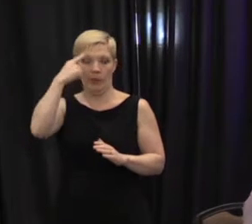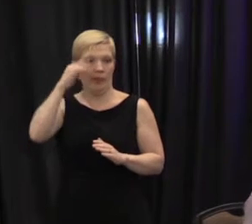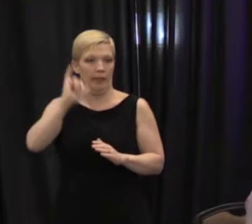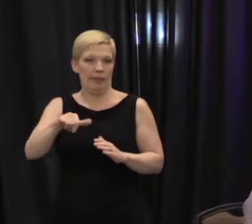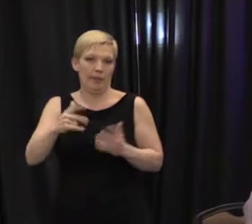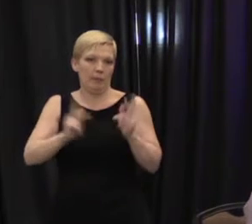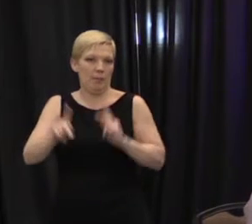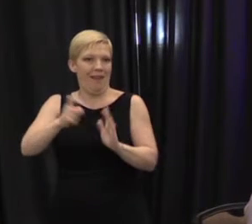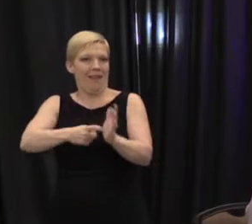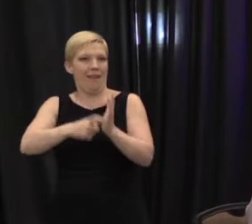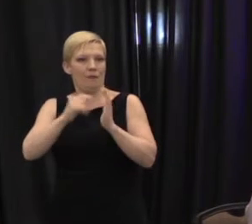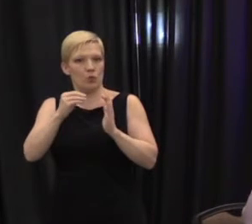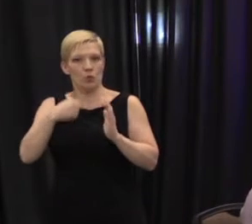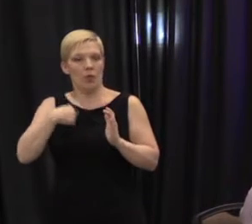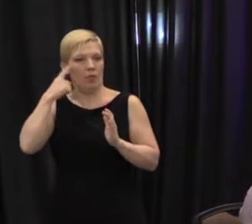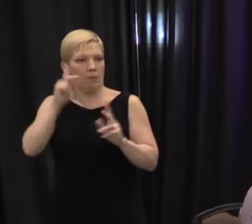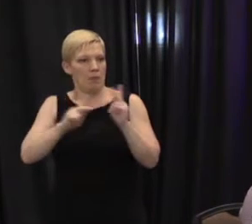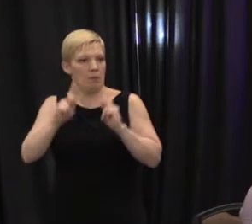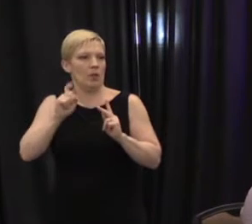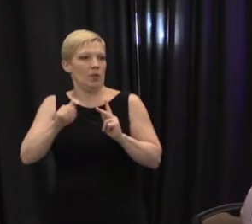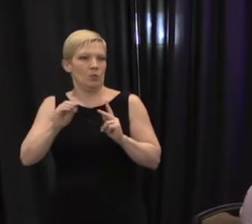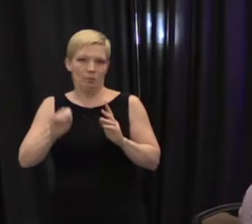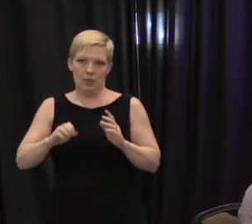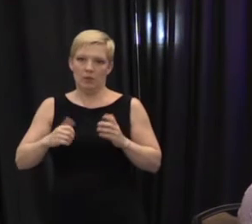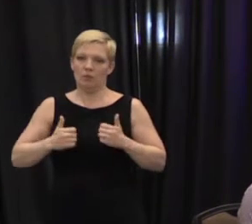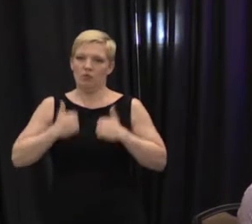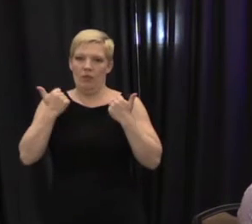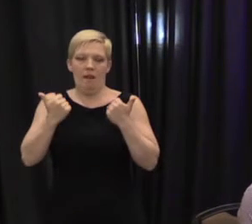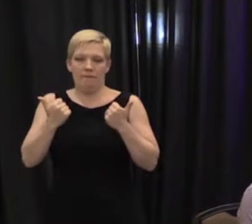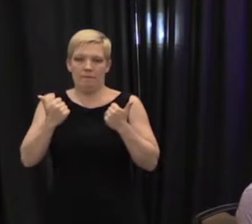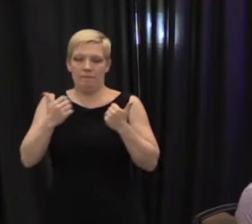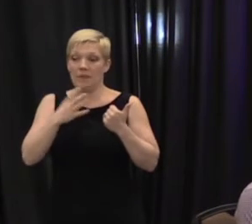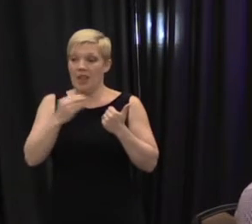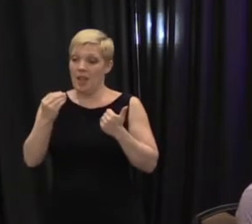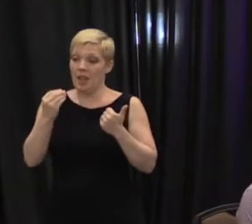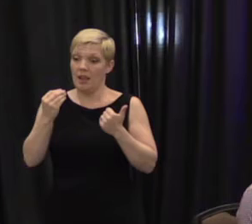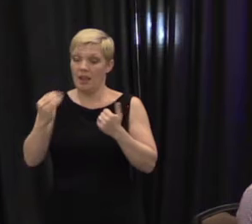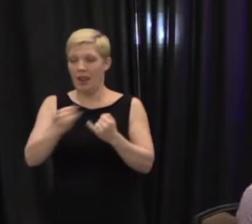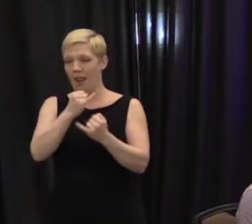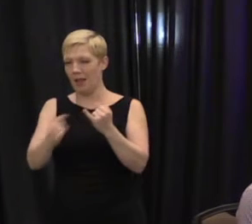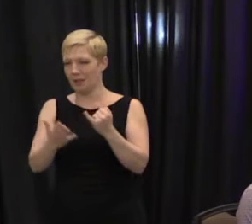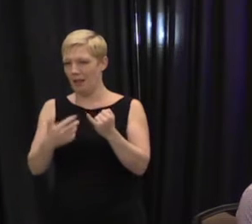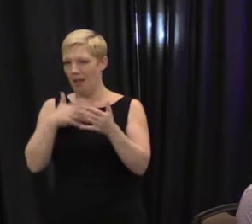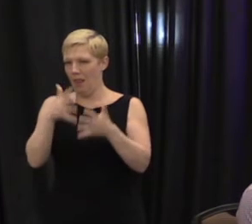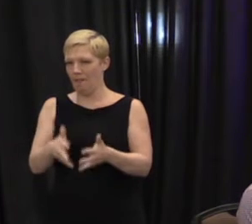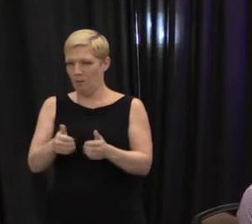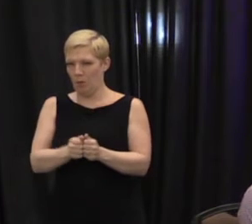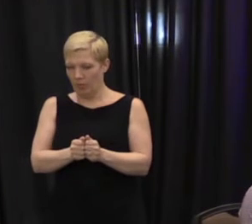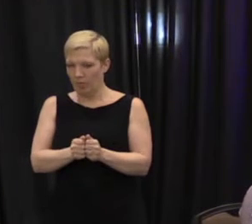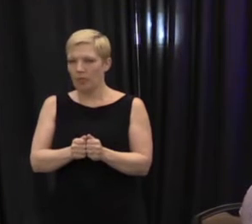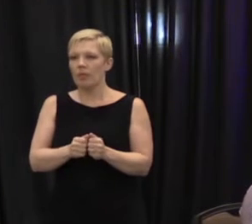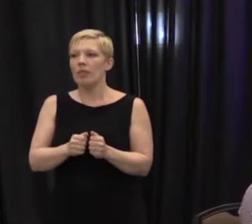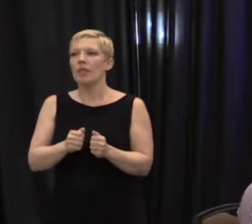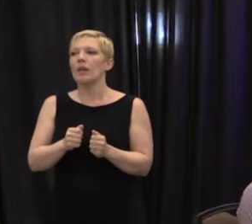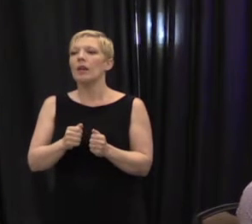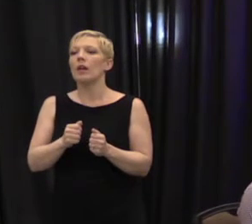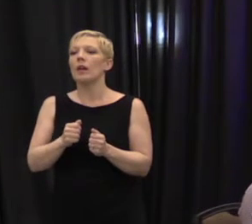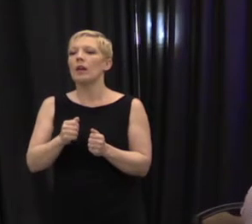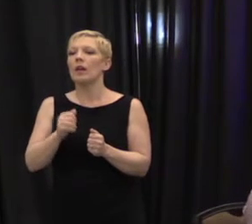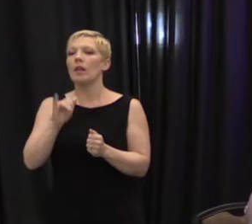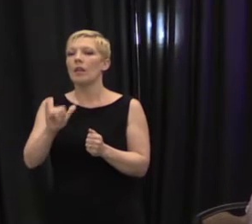be able to survive and thrive. And those are very different things. And so the last things I'll kind of leave off with is